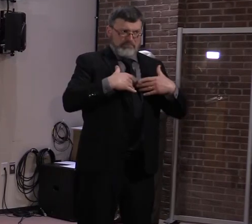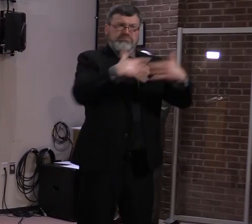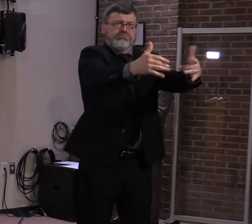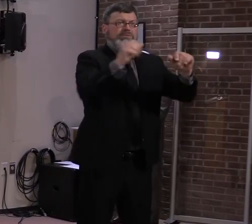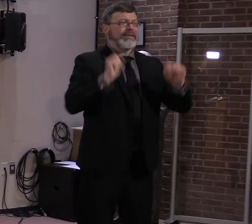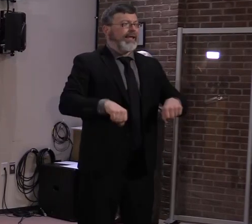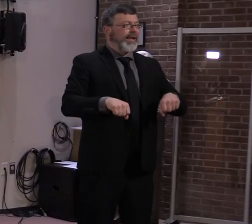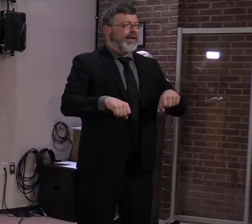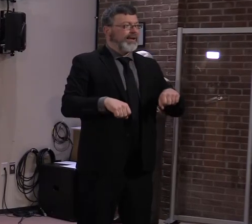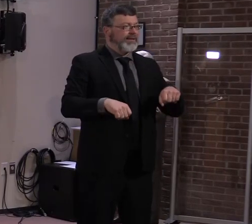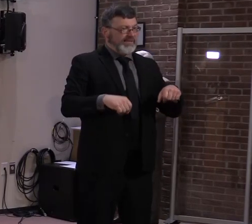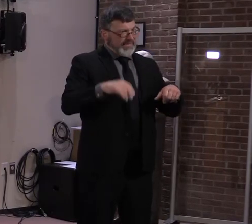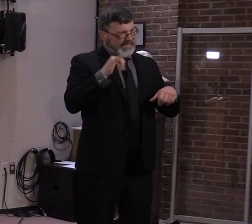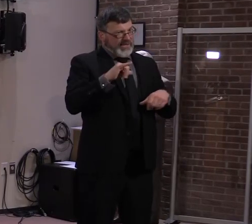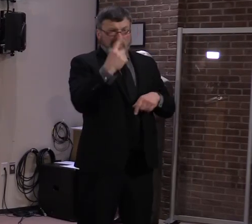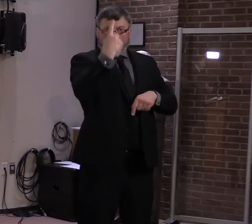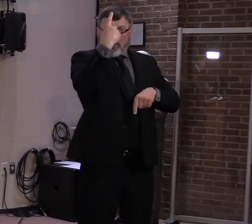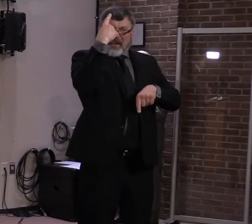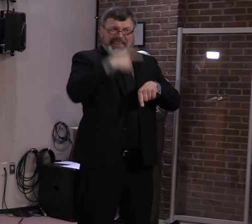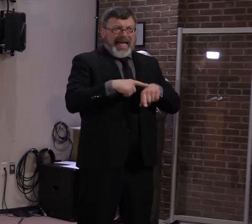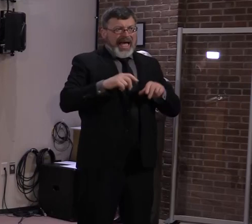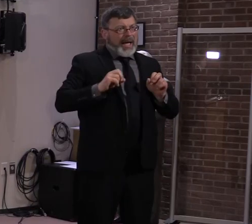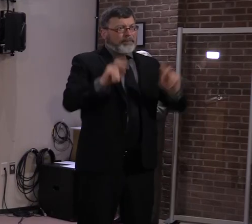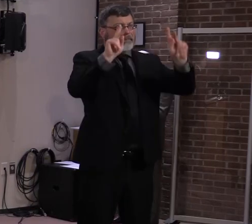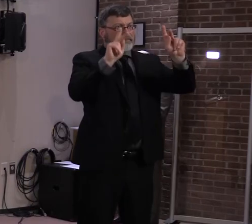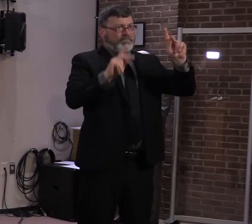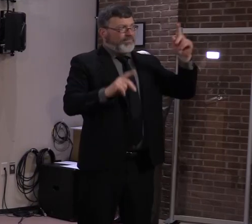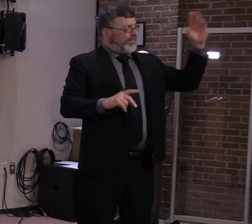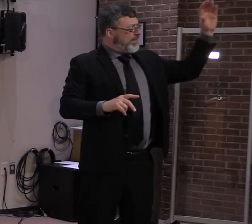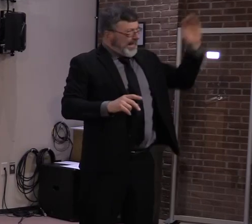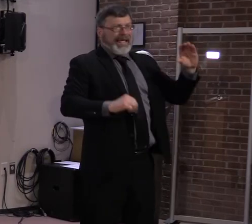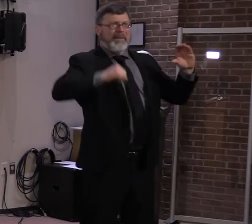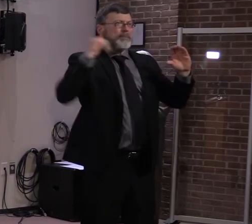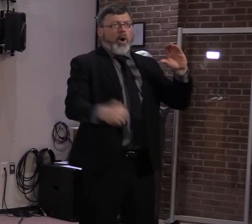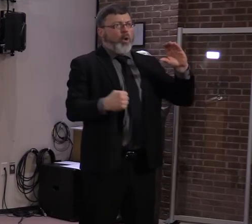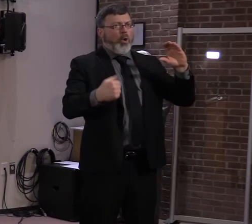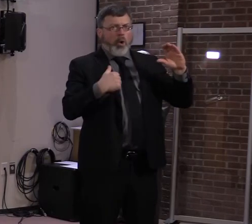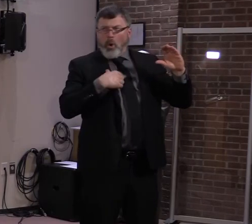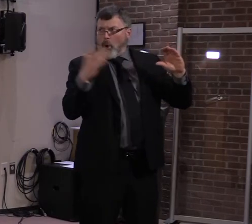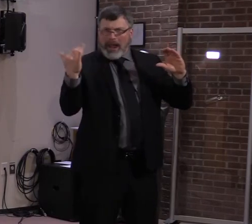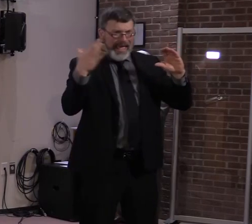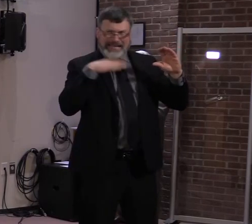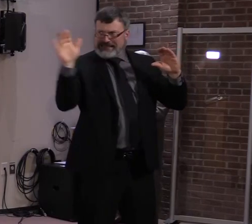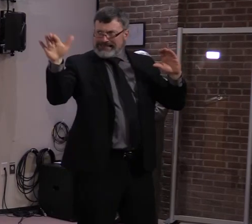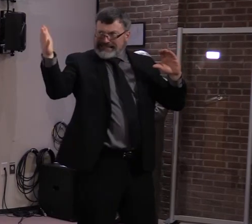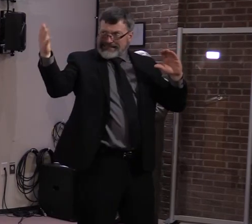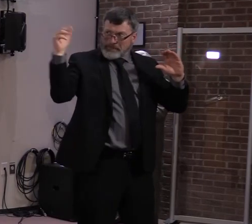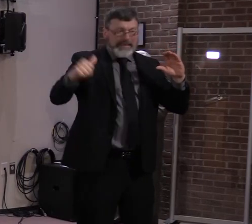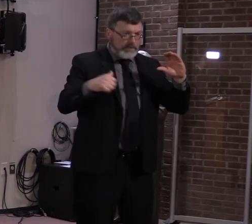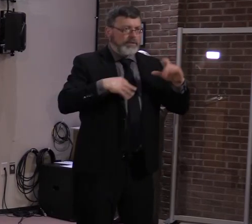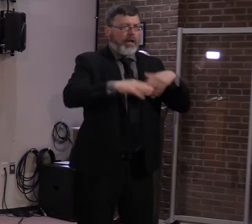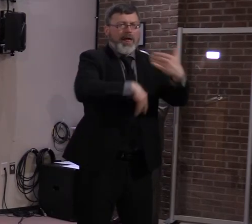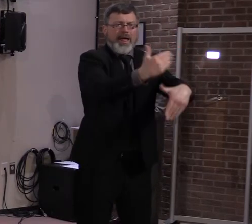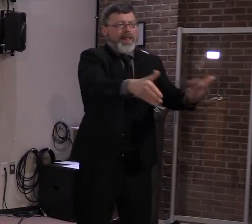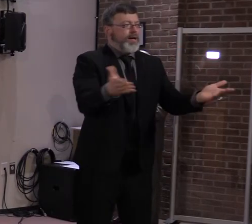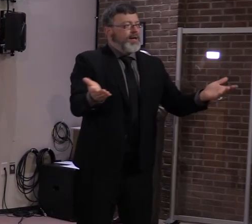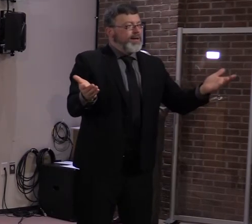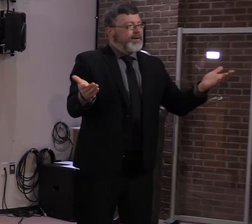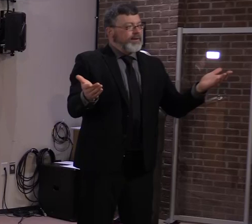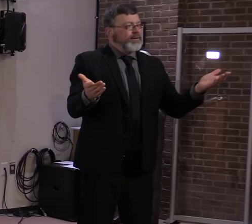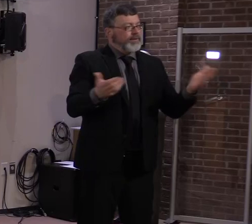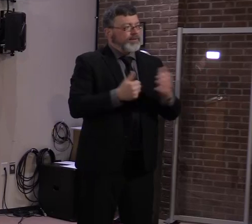And so the three things that I think need to be included is that transparency I talked about. They've done that. I'll give them credit for